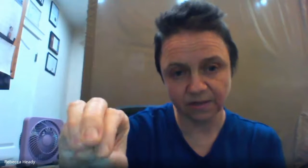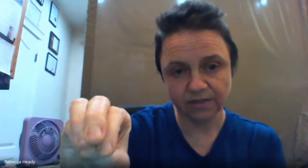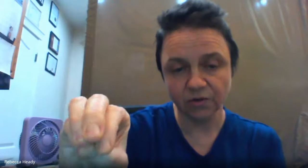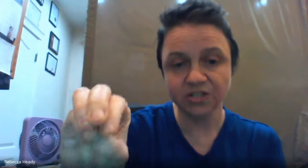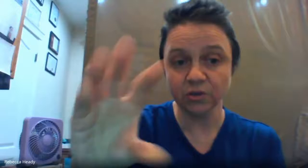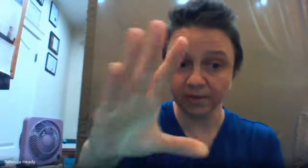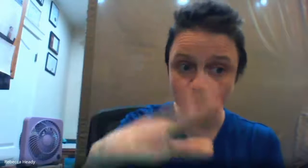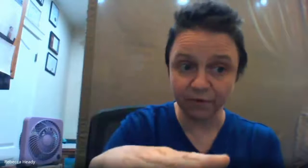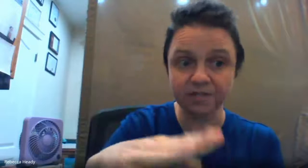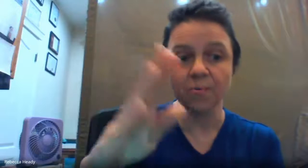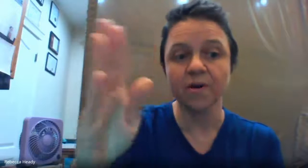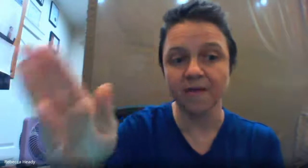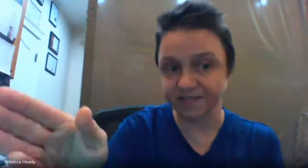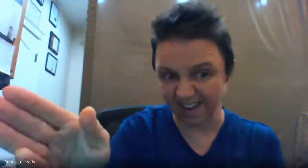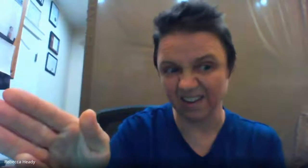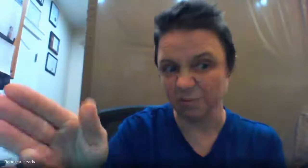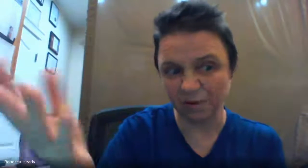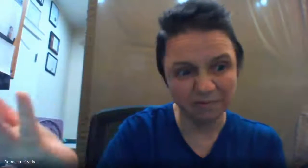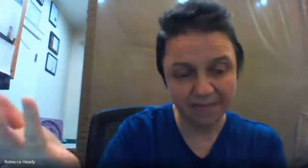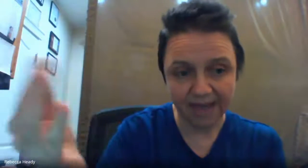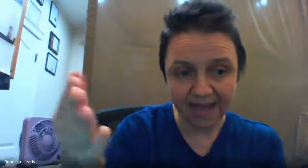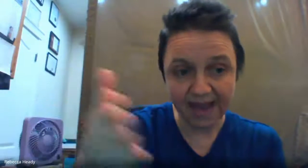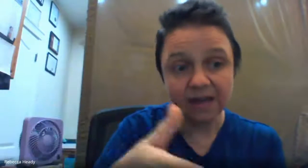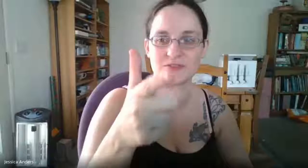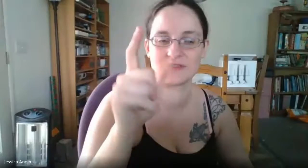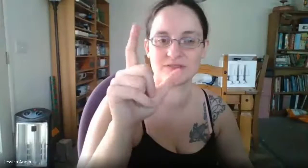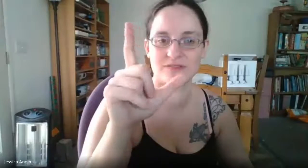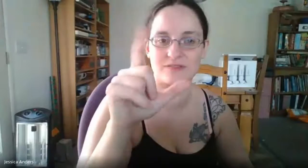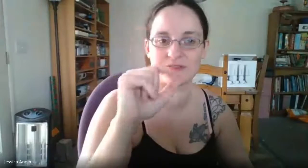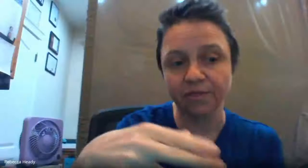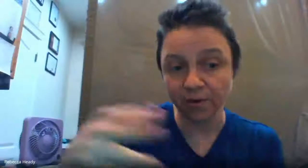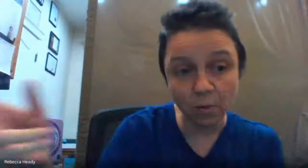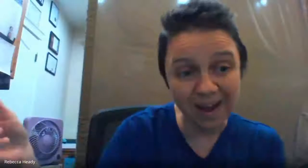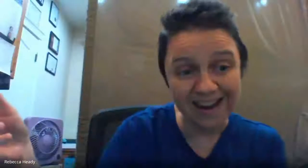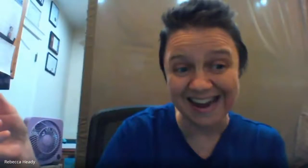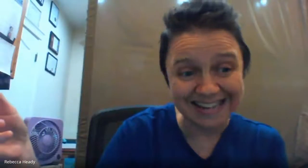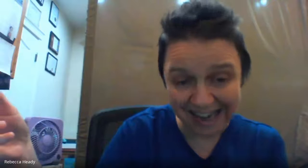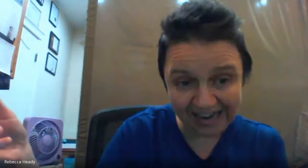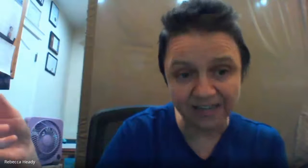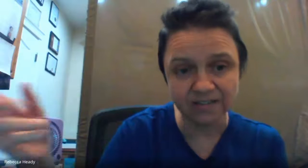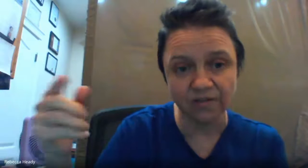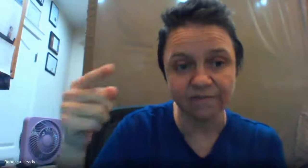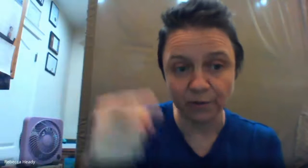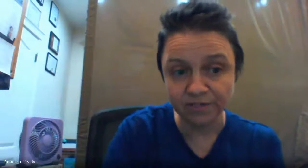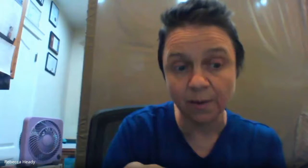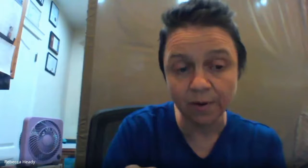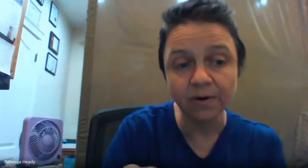doing the first number and then the second number. Except Number between 31 and 99 is the first number, and then the